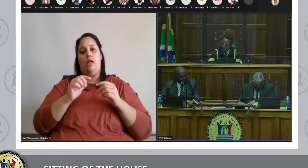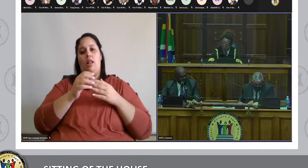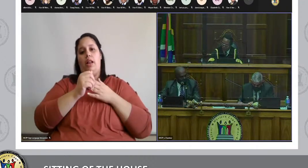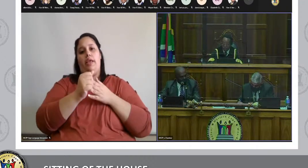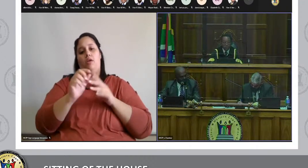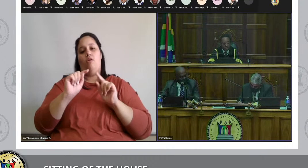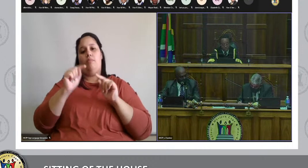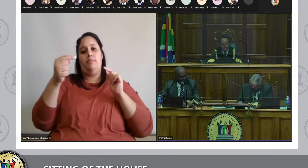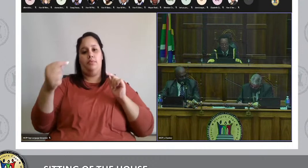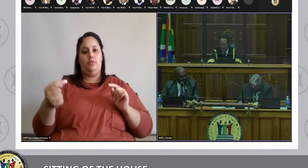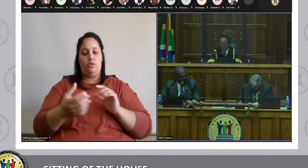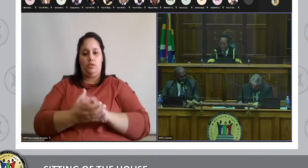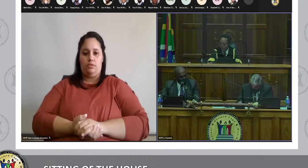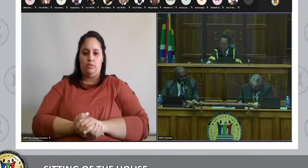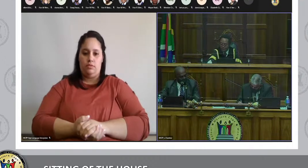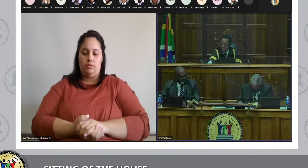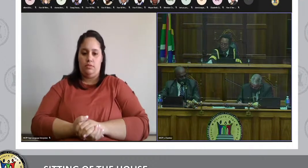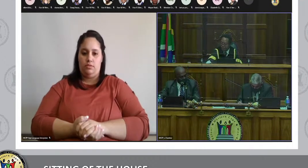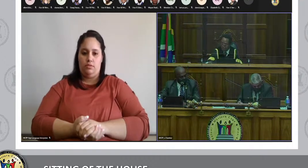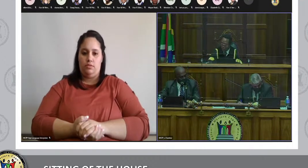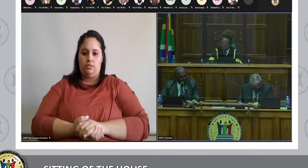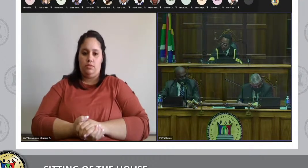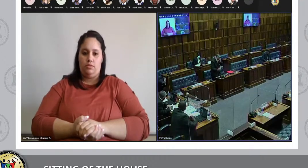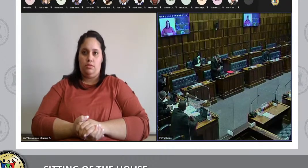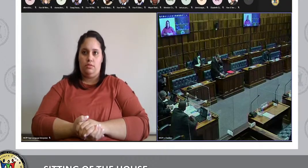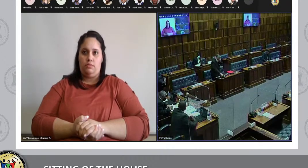opposition, Honorable Dagmar.